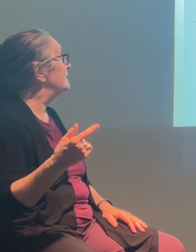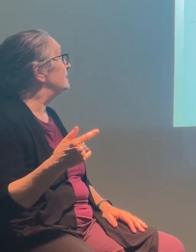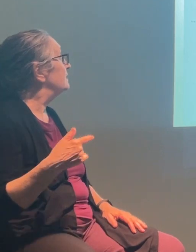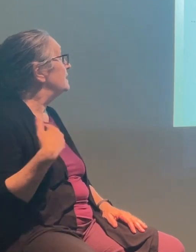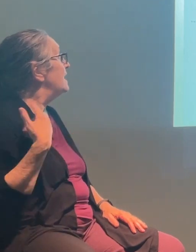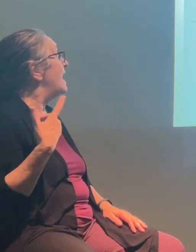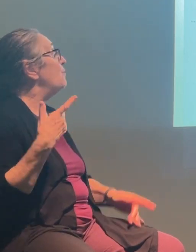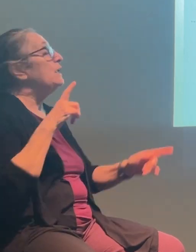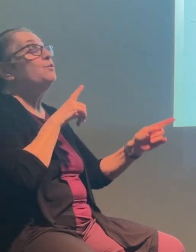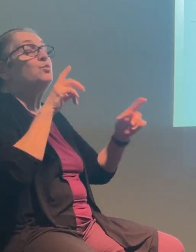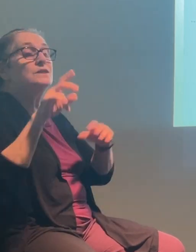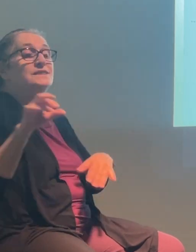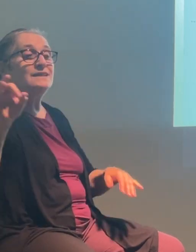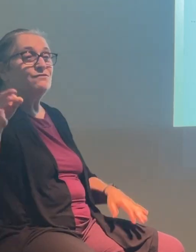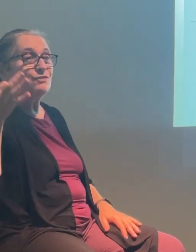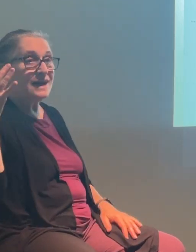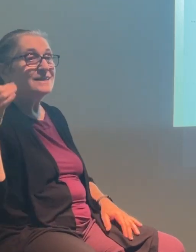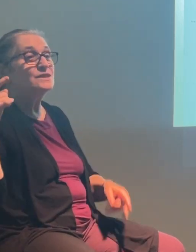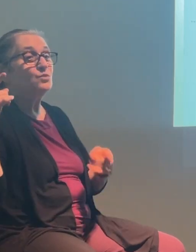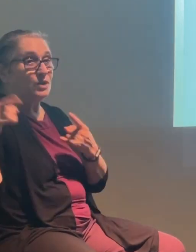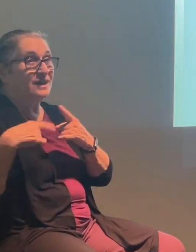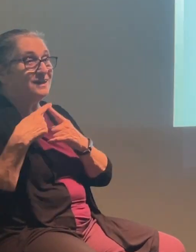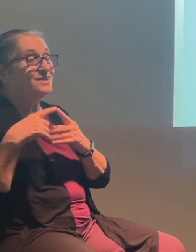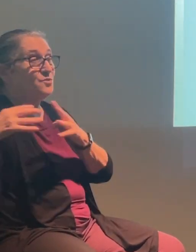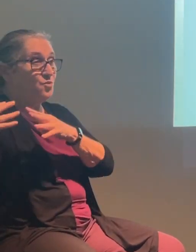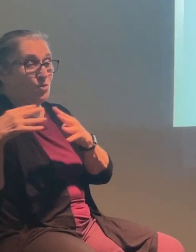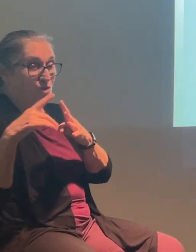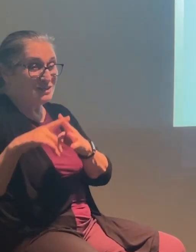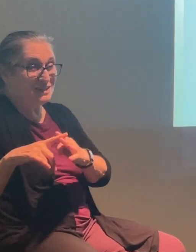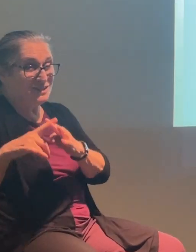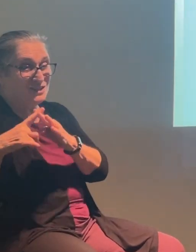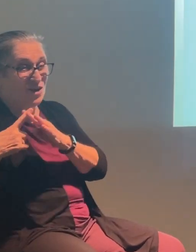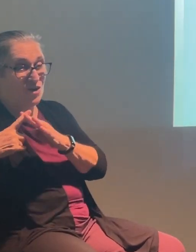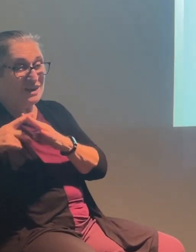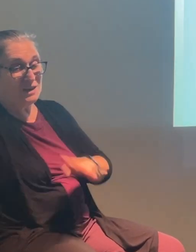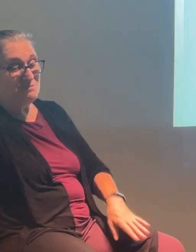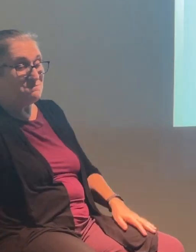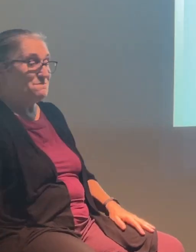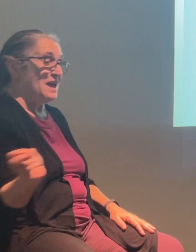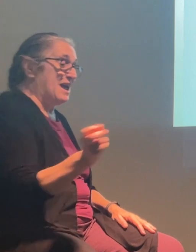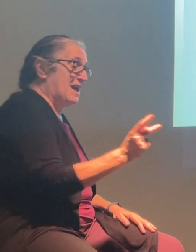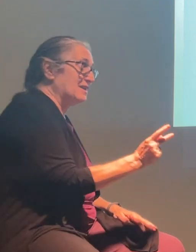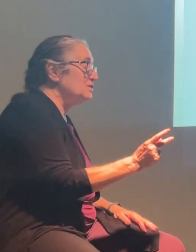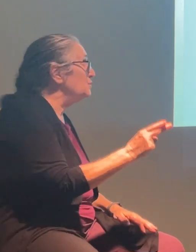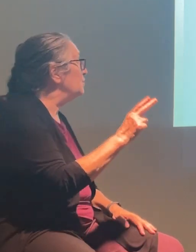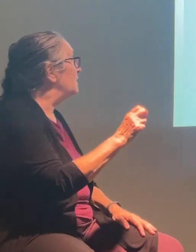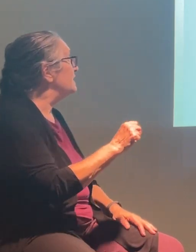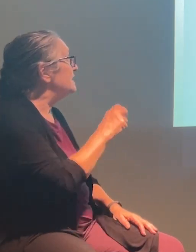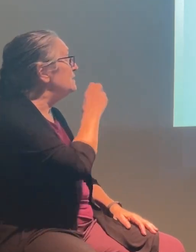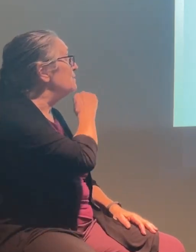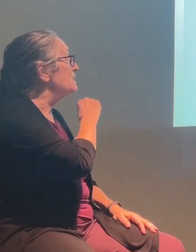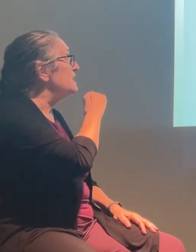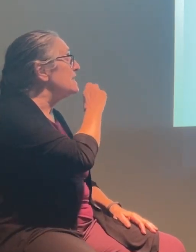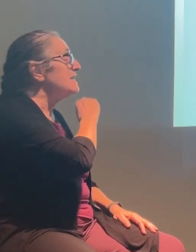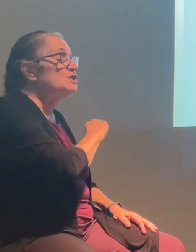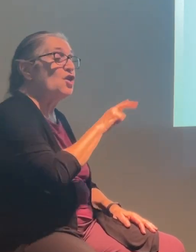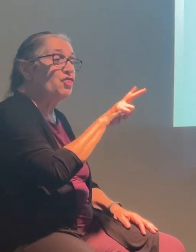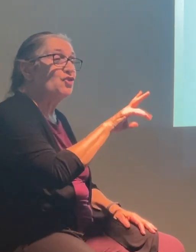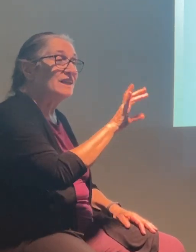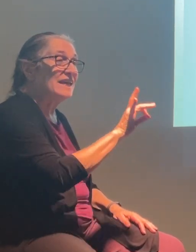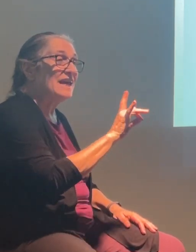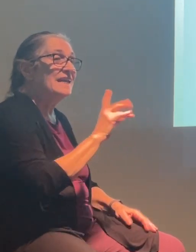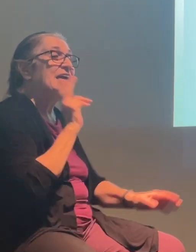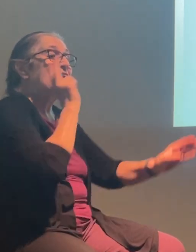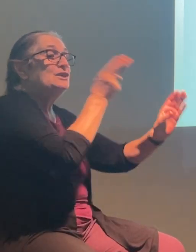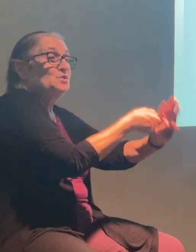the war was about to happen, so moved back to the US, enlisted at 38. So keep that in mind. So look